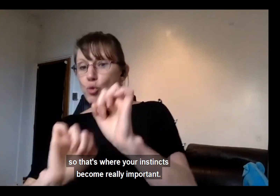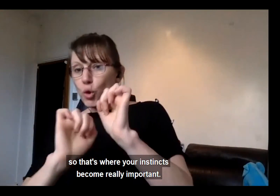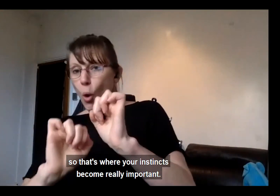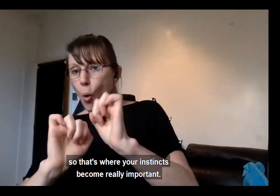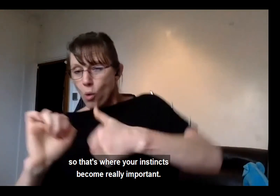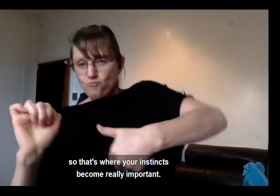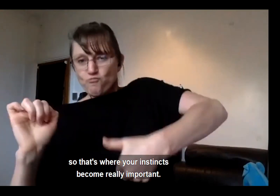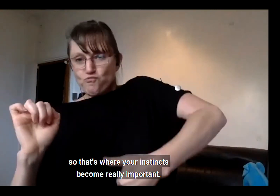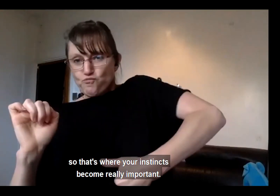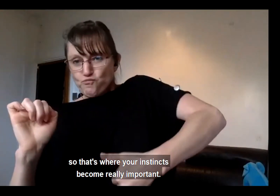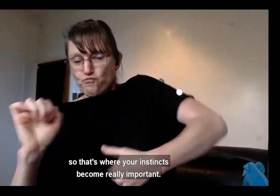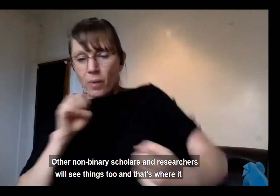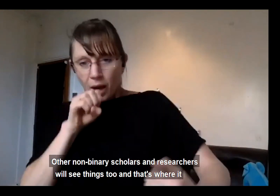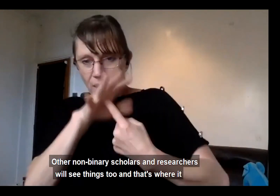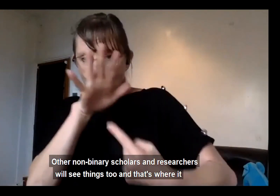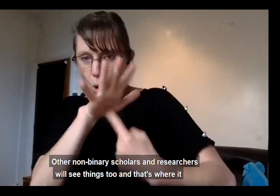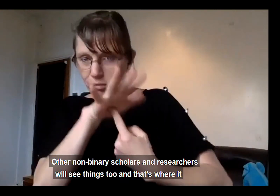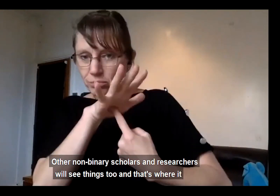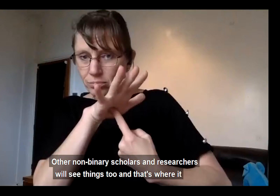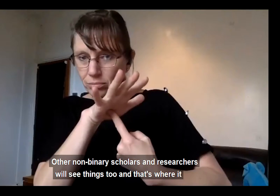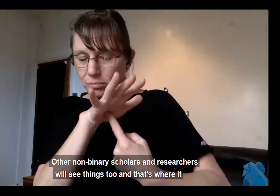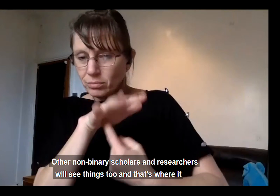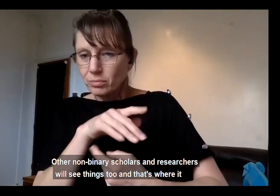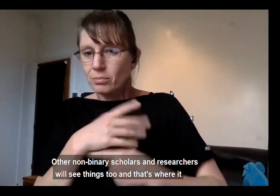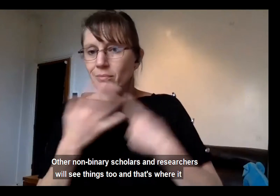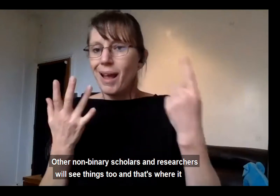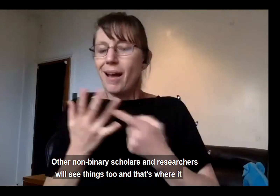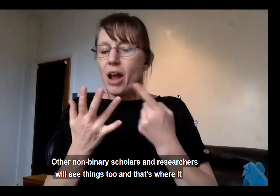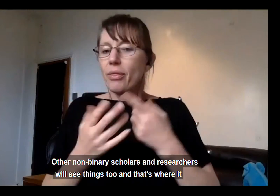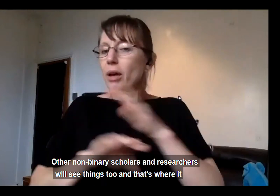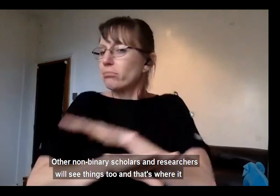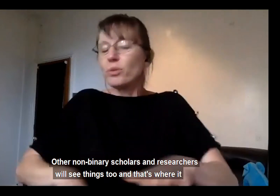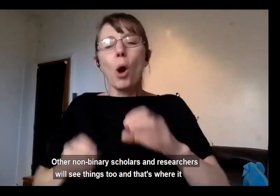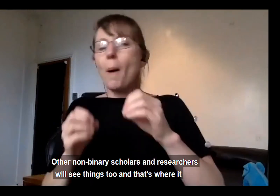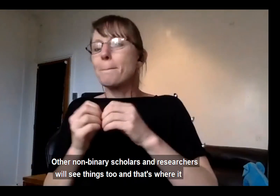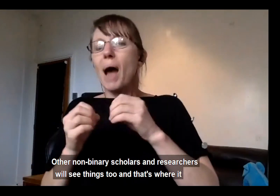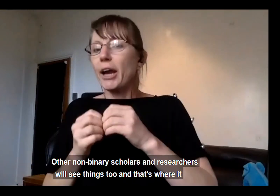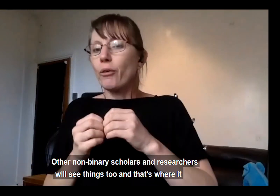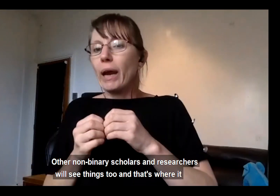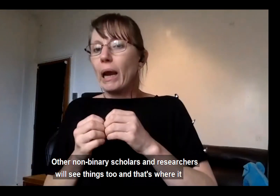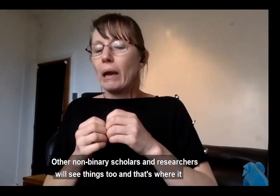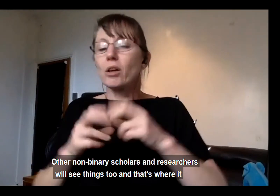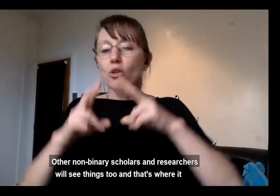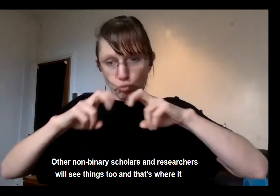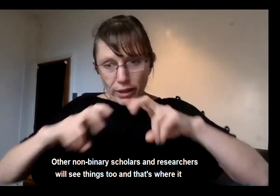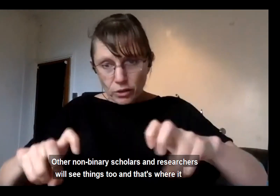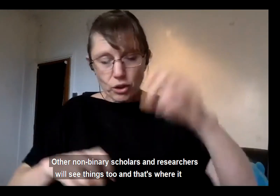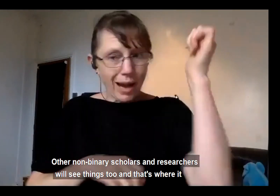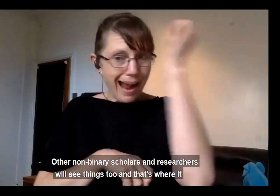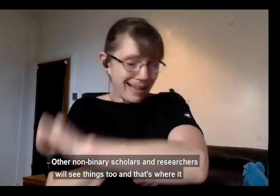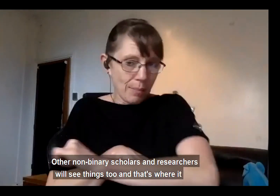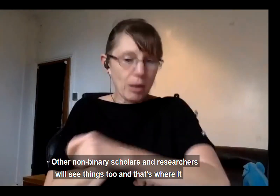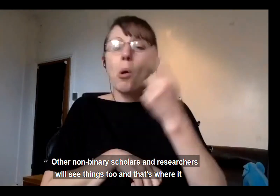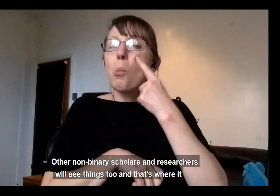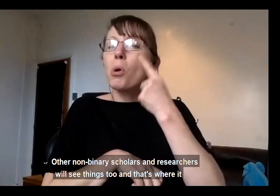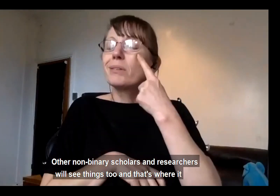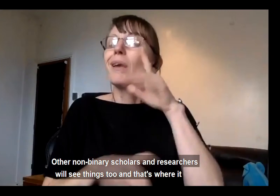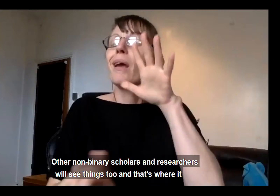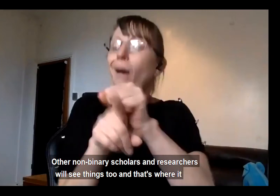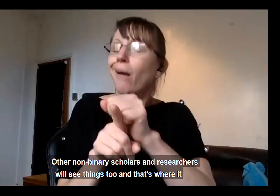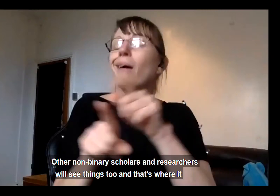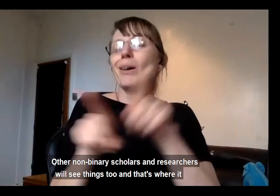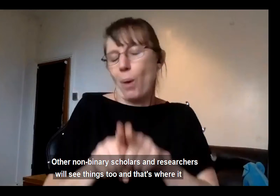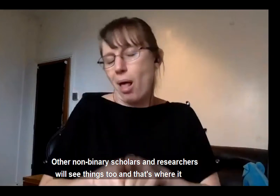instincts become really important. And other non-binary scholars and researchers will see things too.